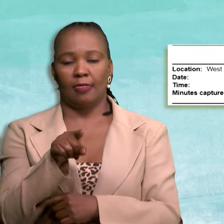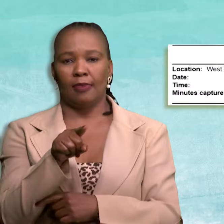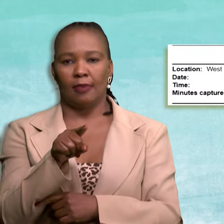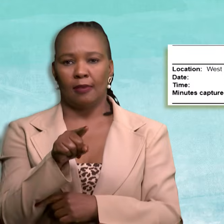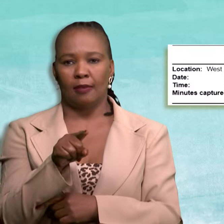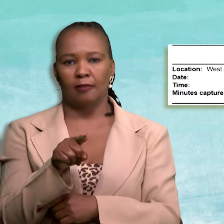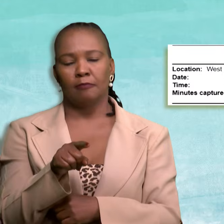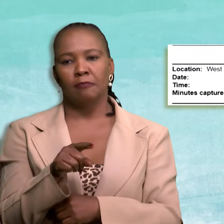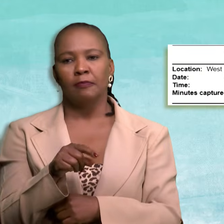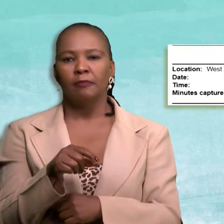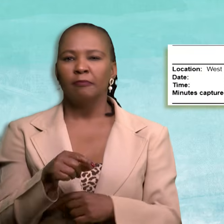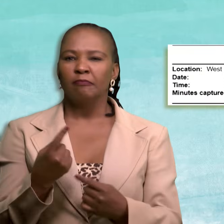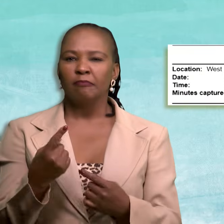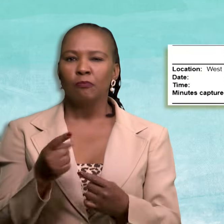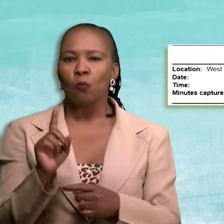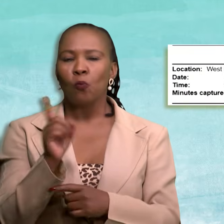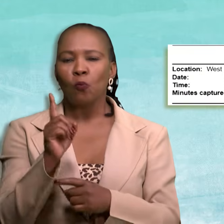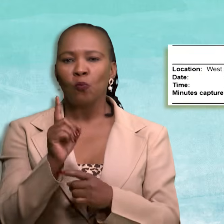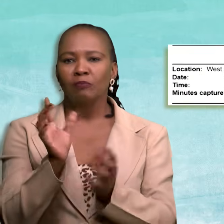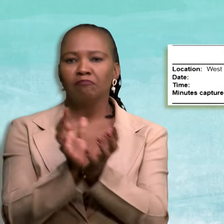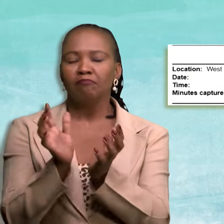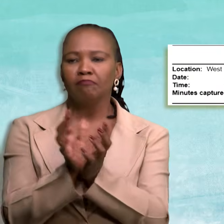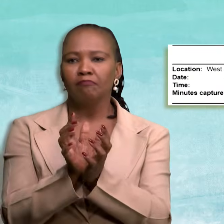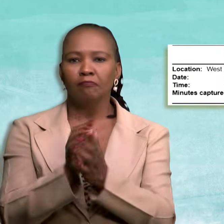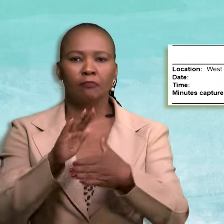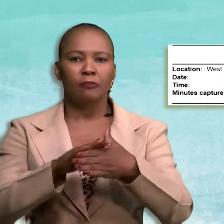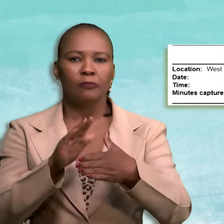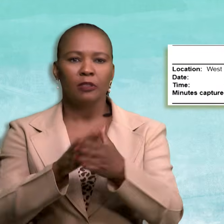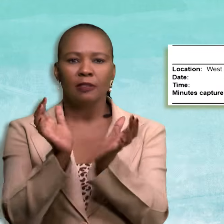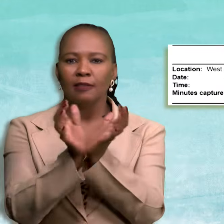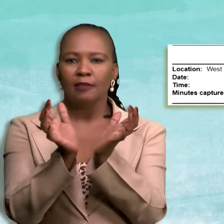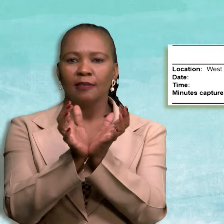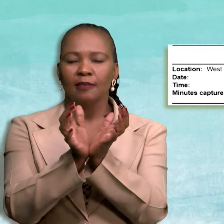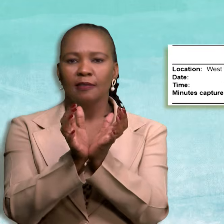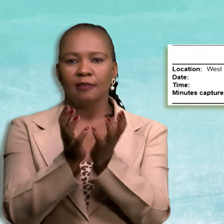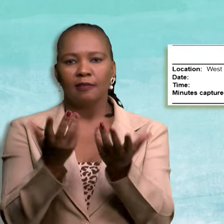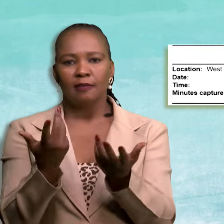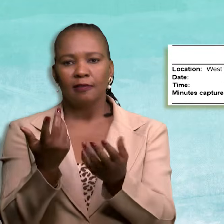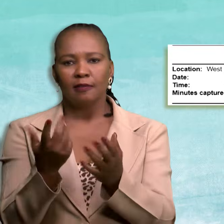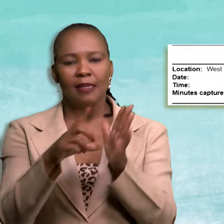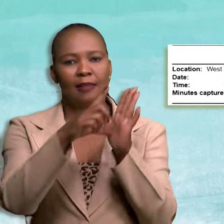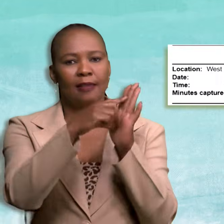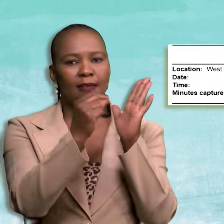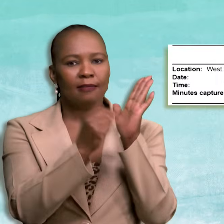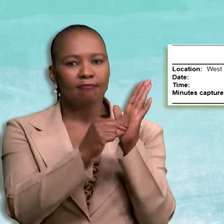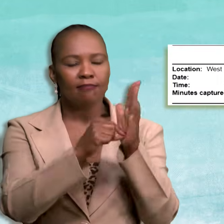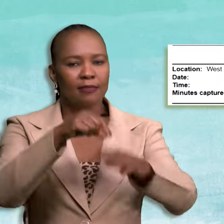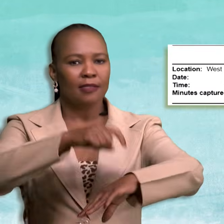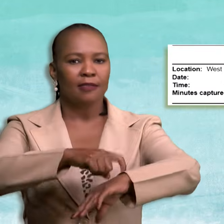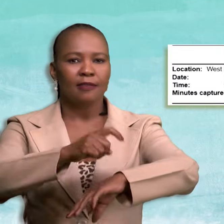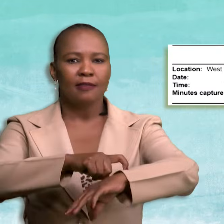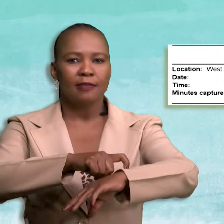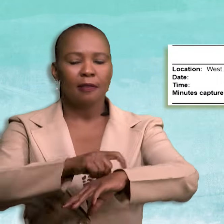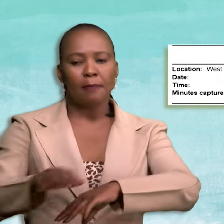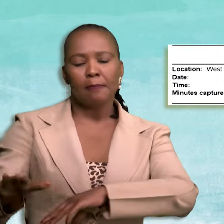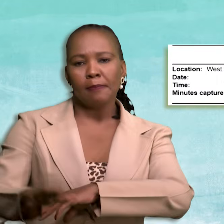the type of meeting and the main purpose of the meeting, the date, time,